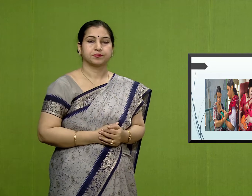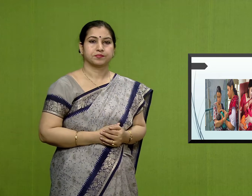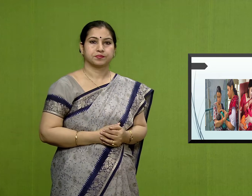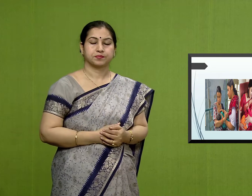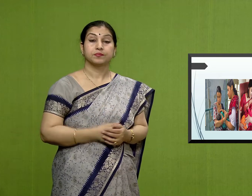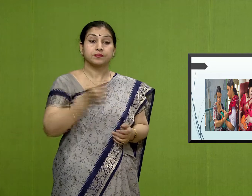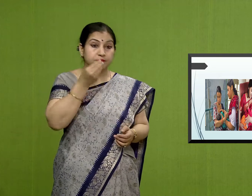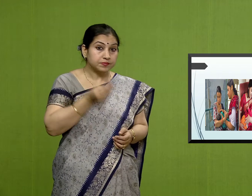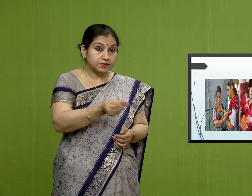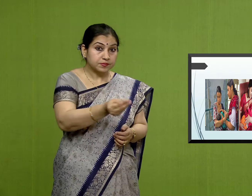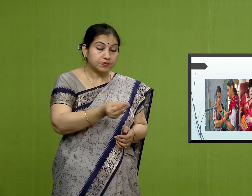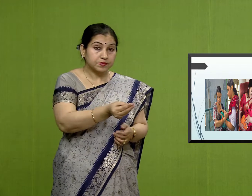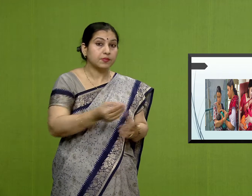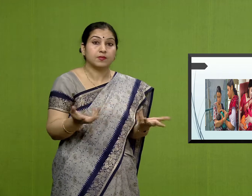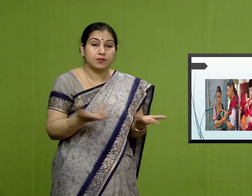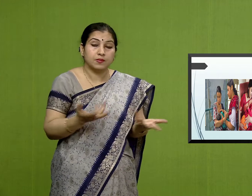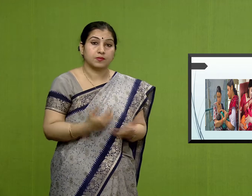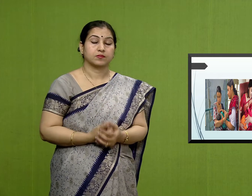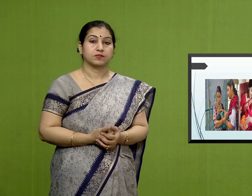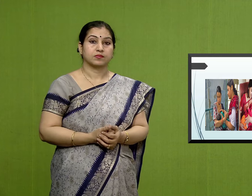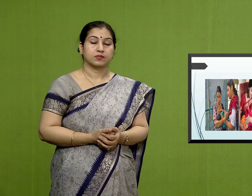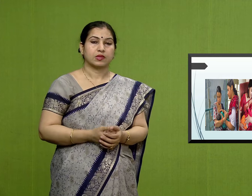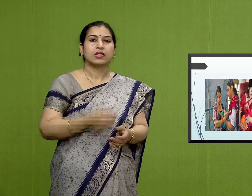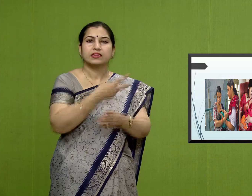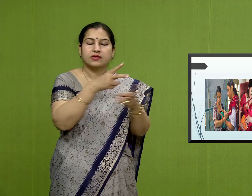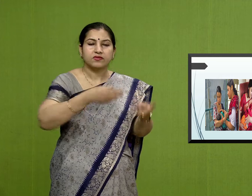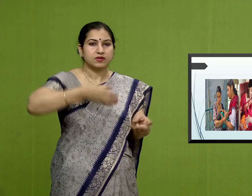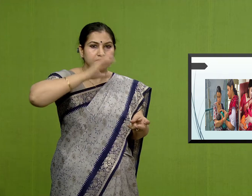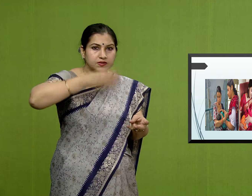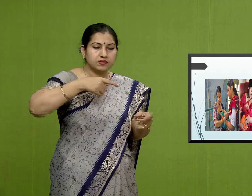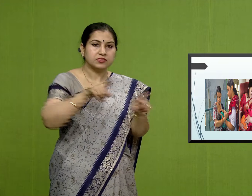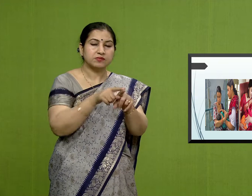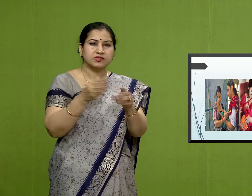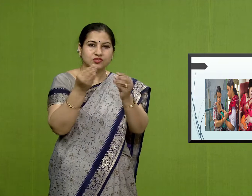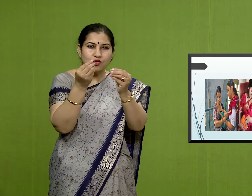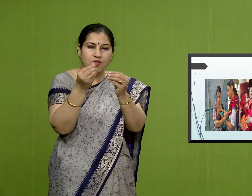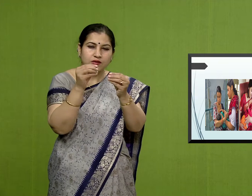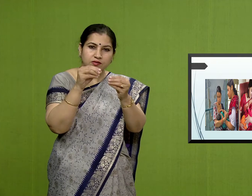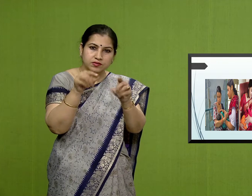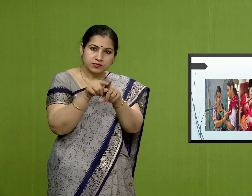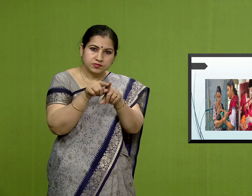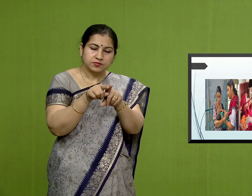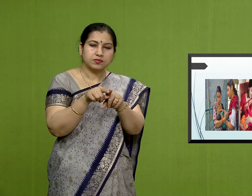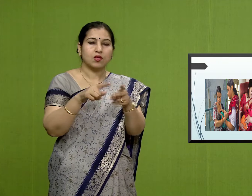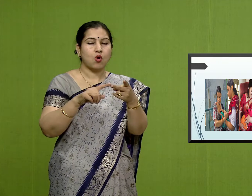Complementary foods are liquid, semi-solid, and solid